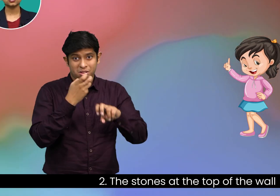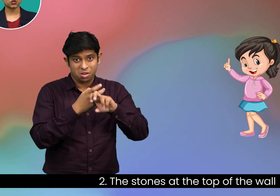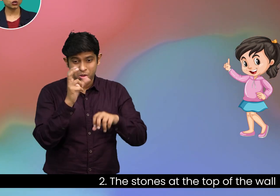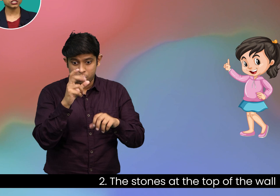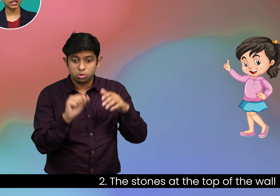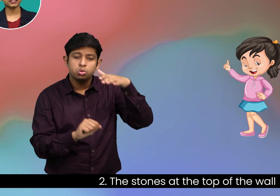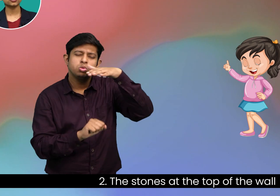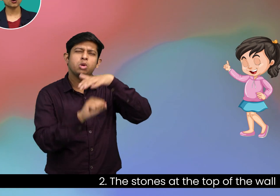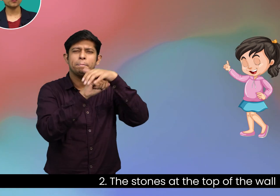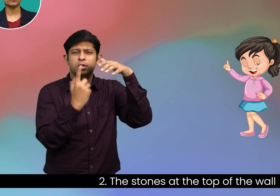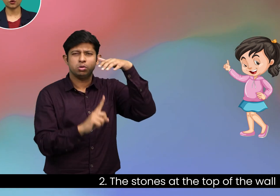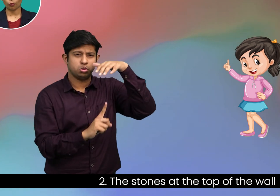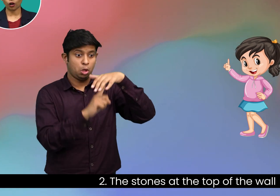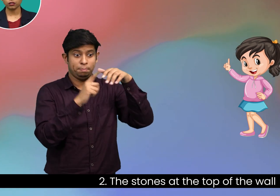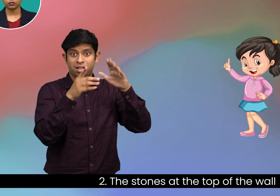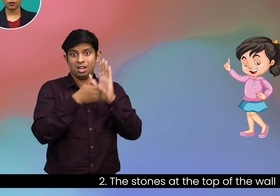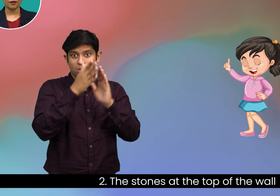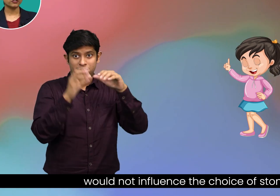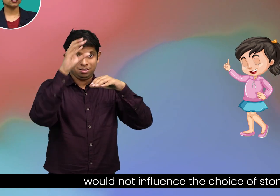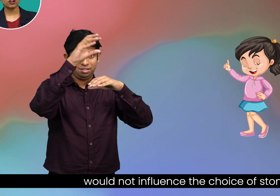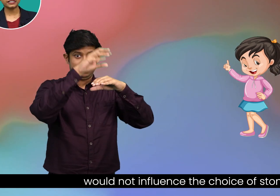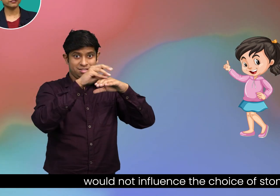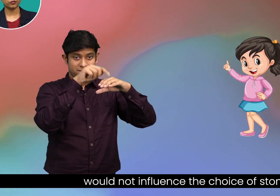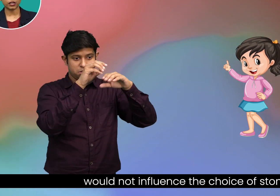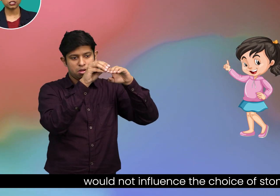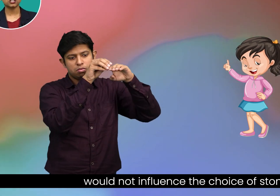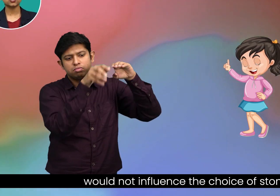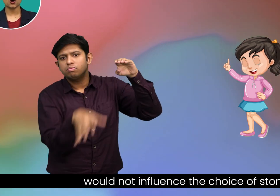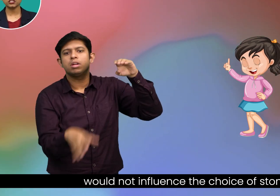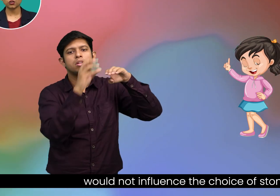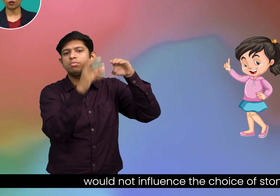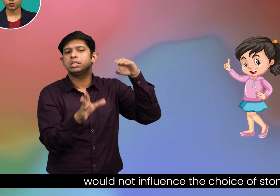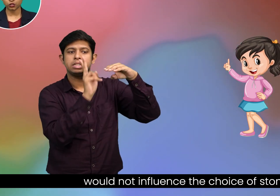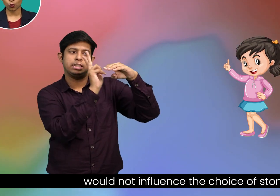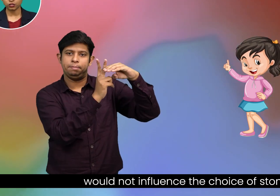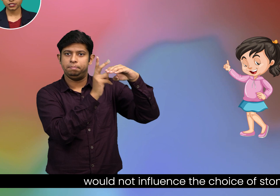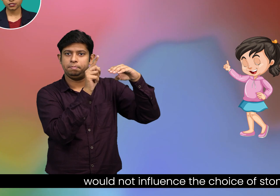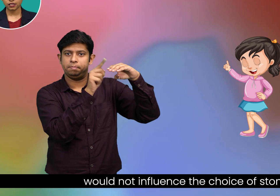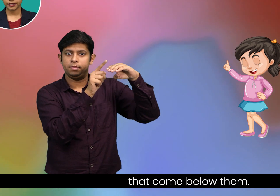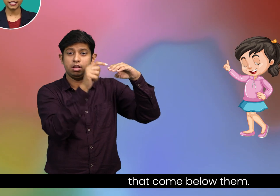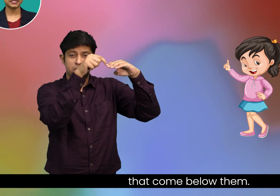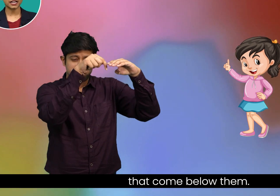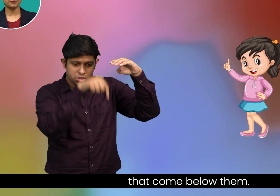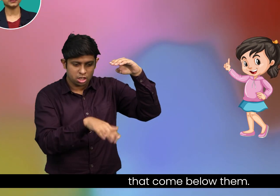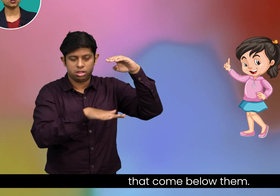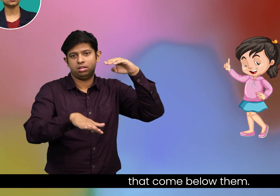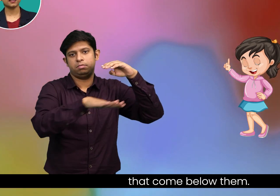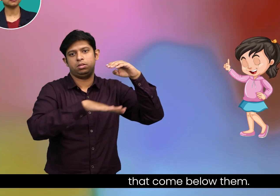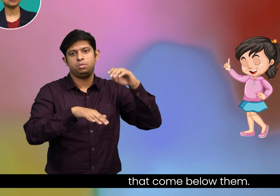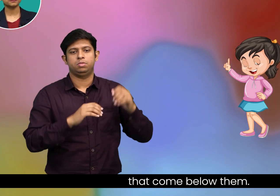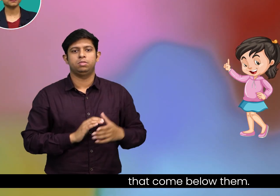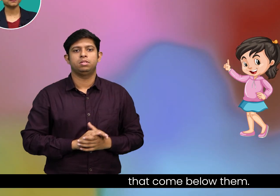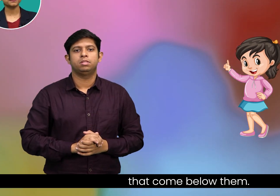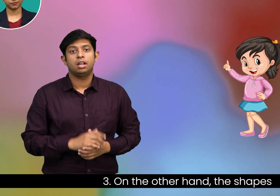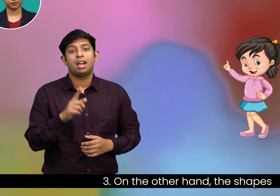The stones at the top of the wall would not influence the choice of stones that come below